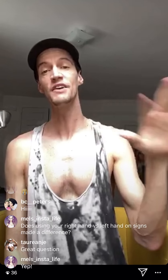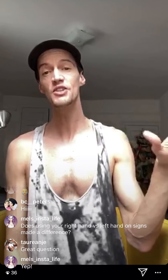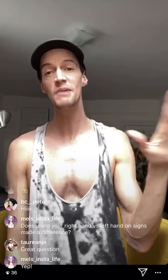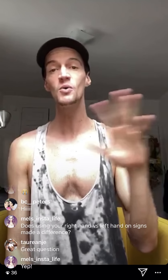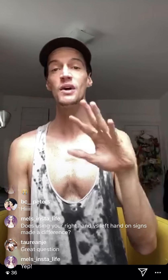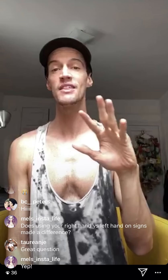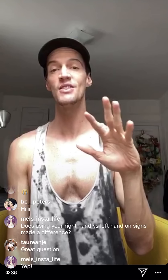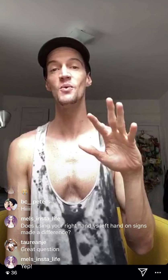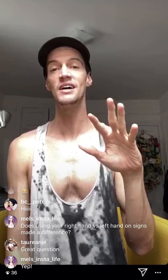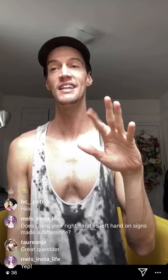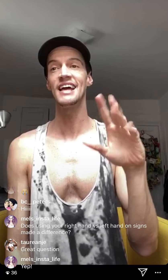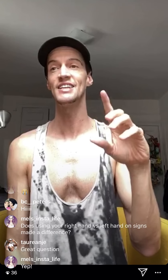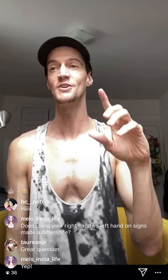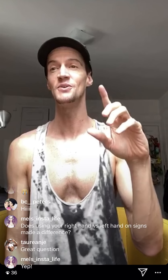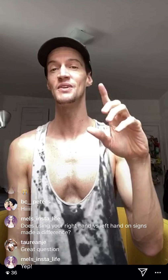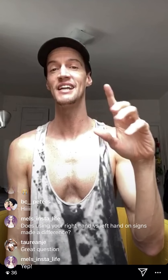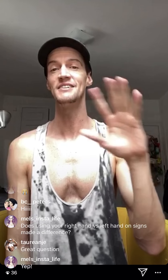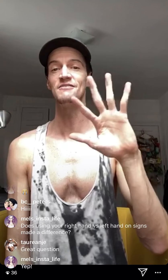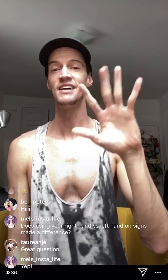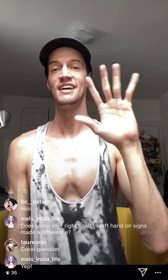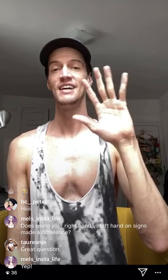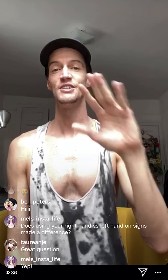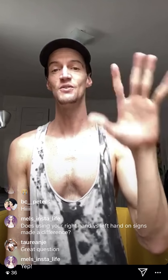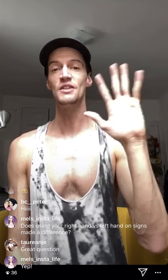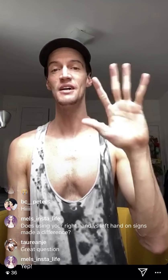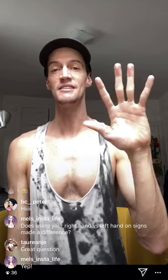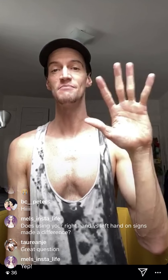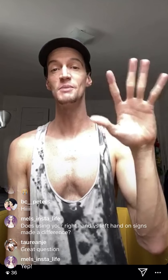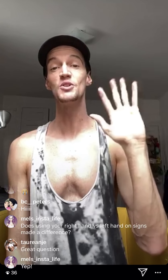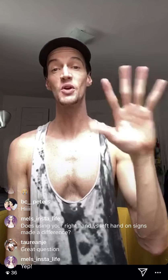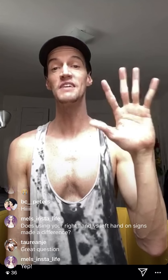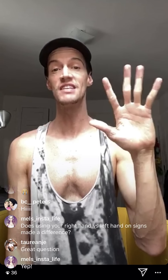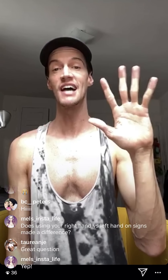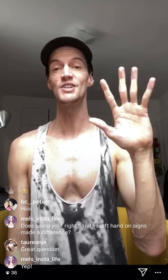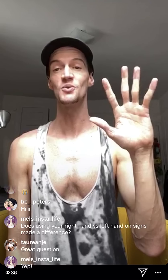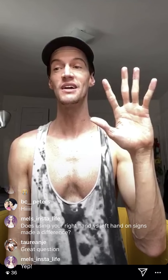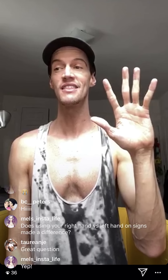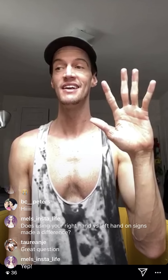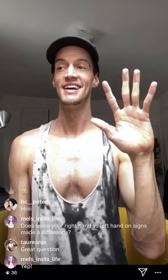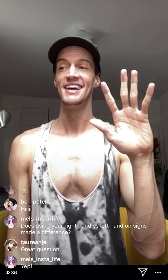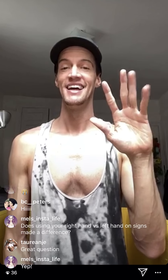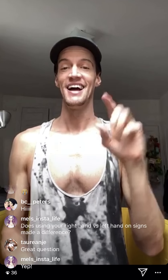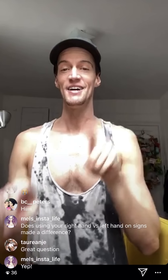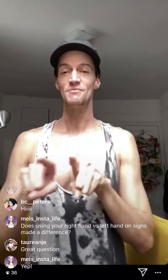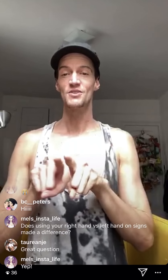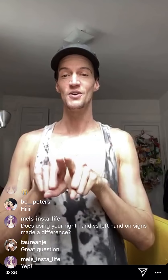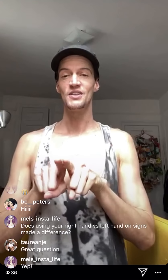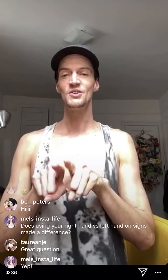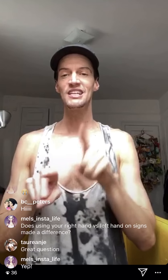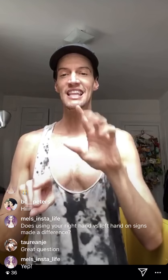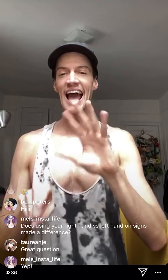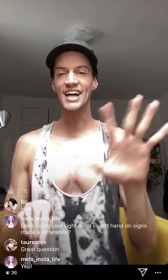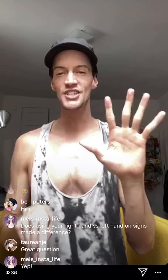fingerspell with, the one that you kind of do the majority of the signs with. So usually the action